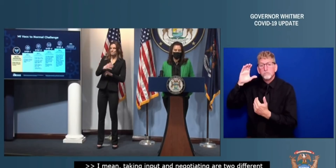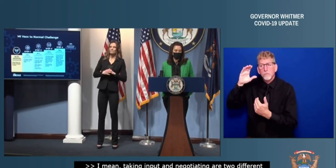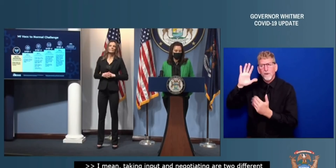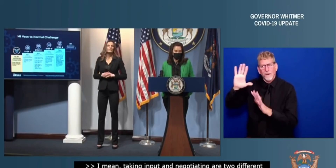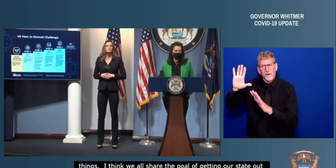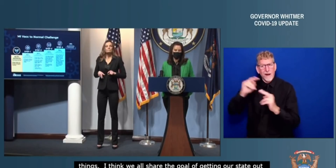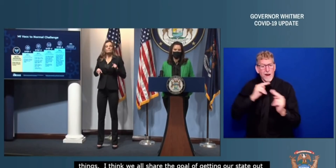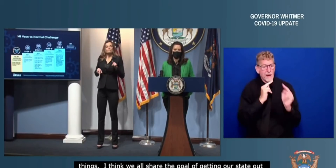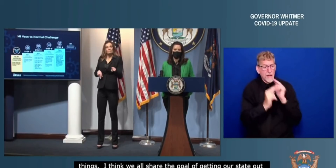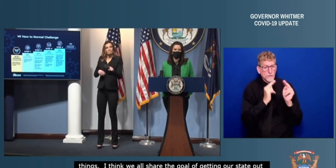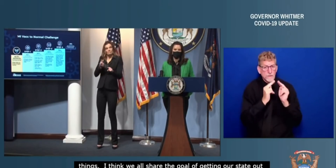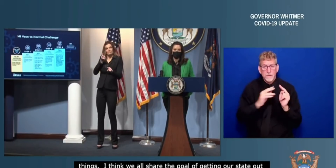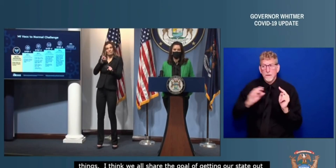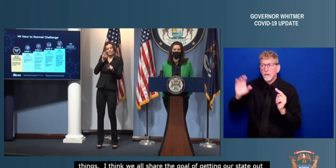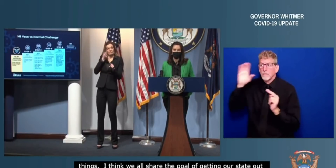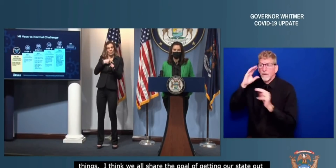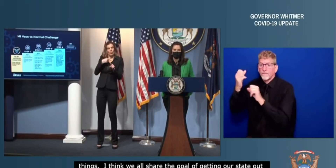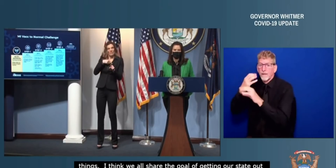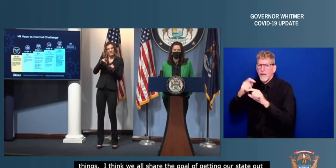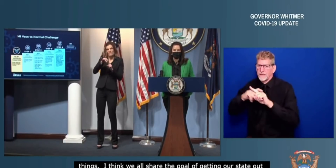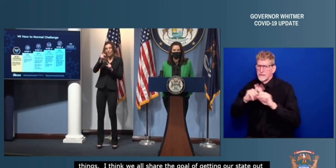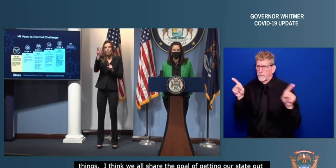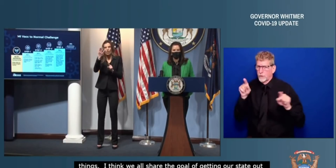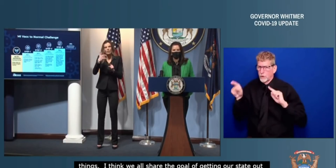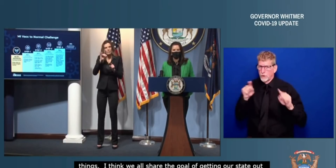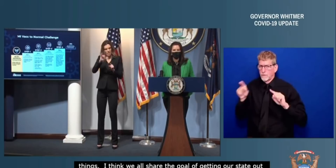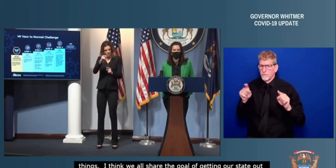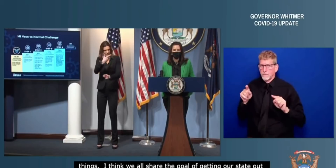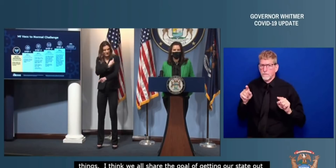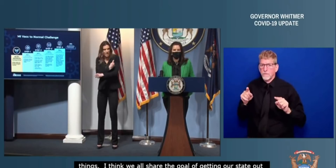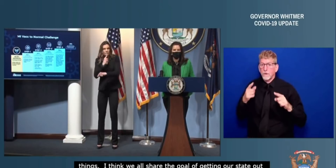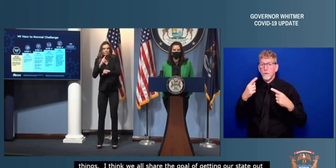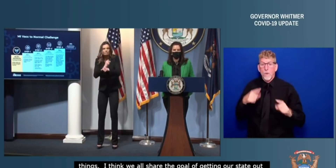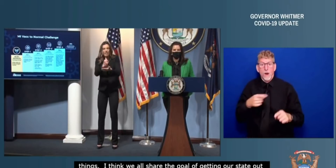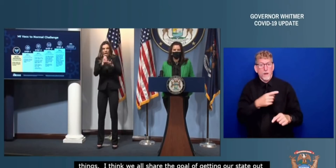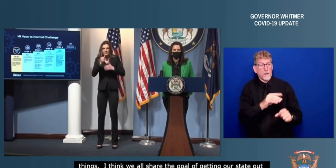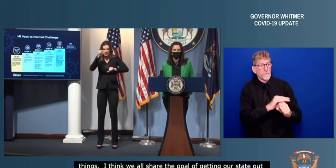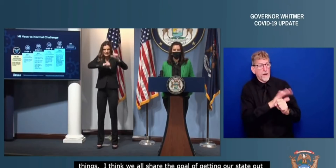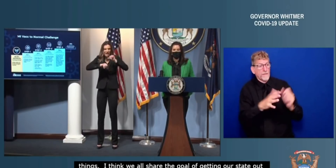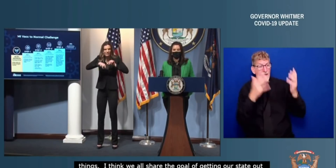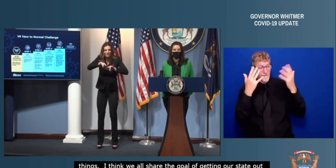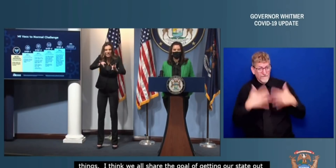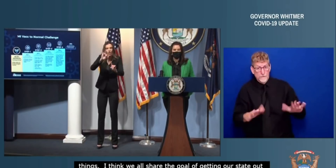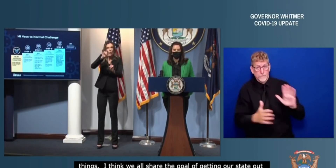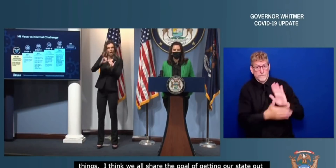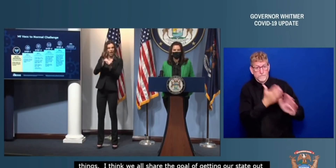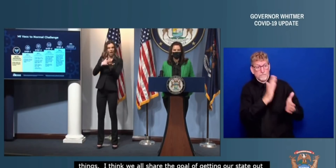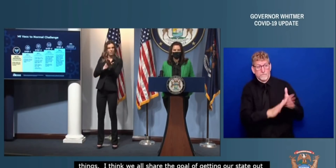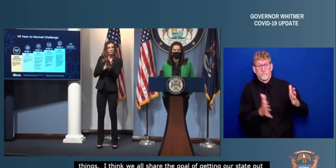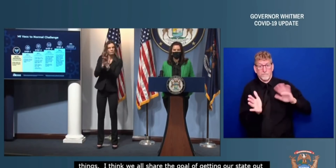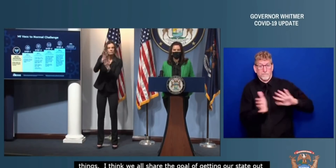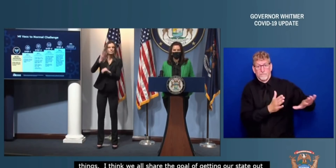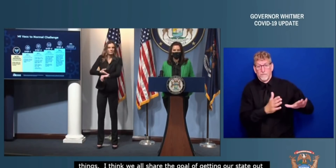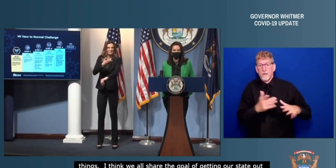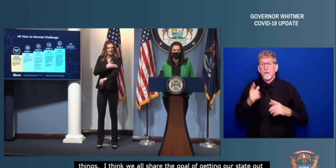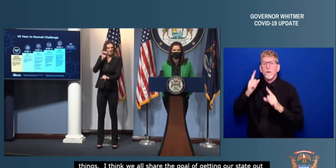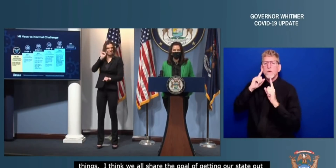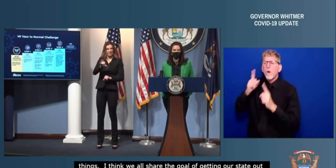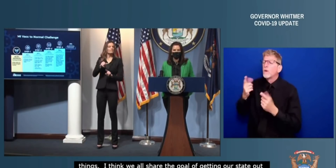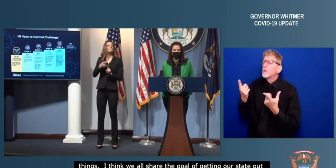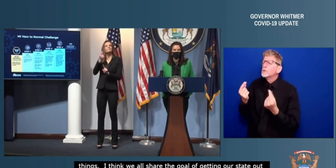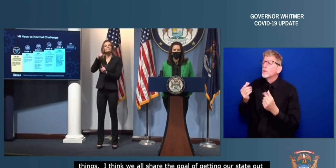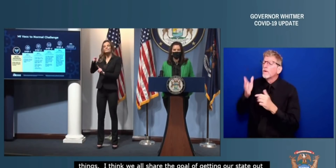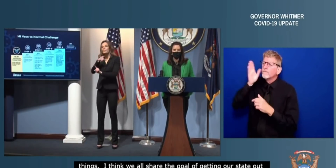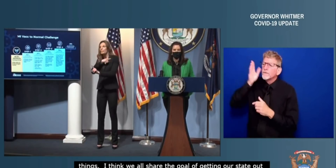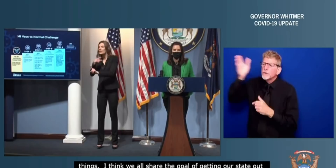What we have articulated here is the path out, and I know that that's been important to, whether it's business leaders or legislative